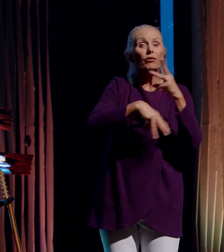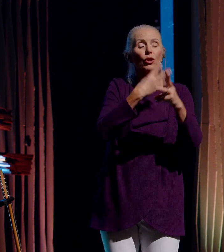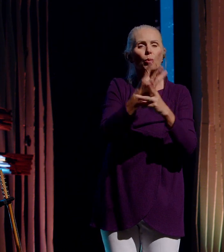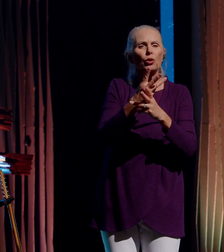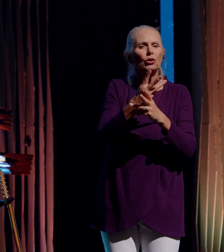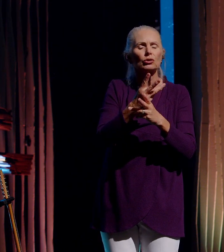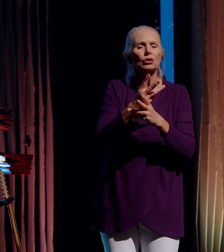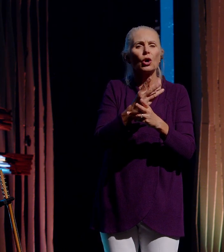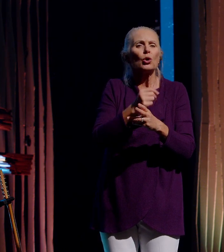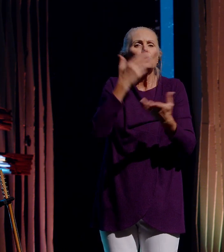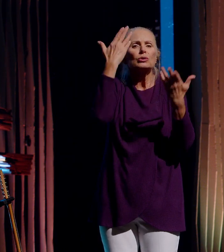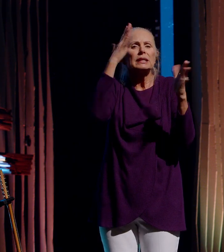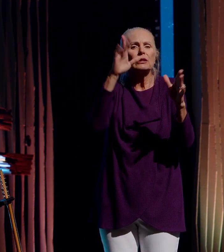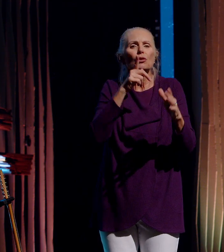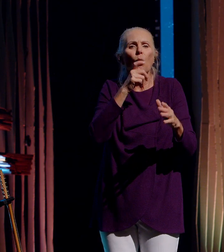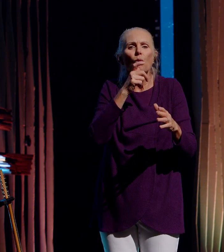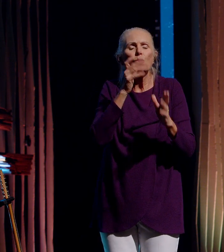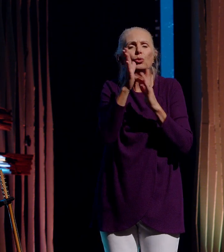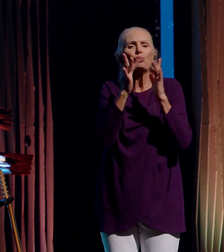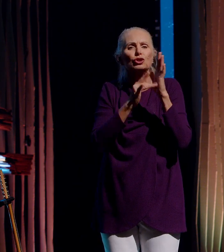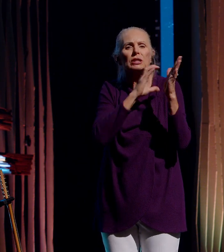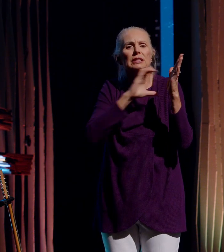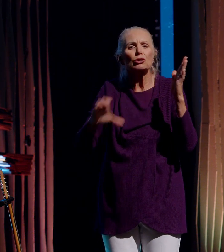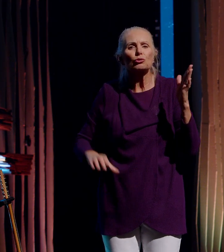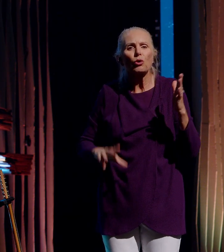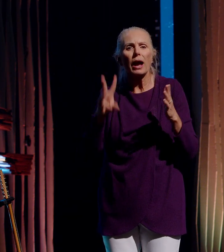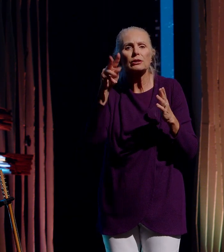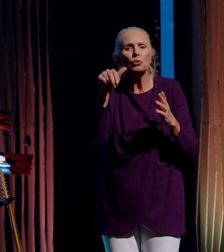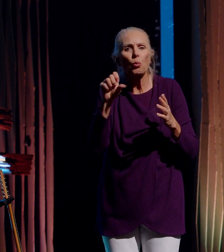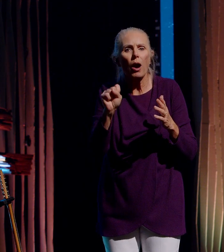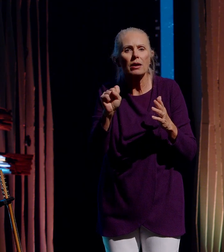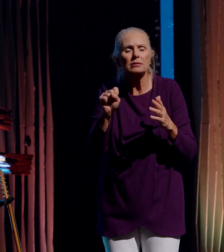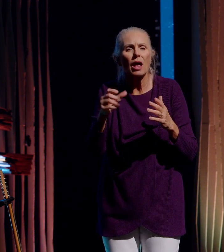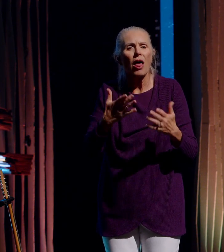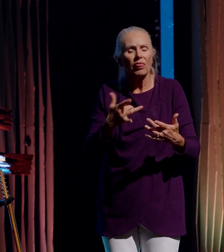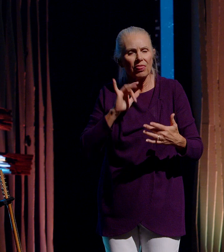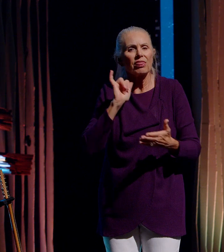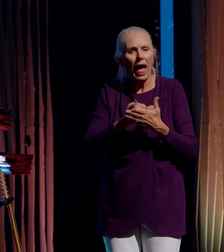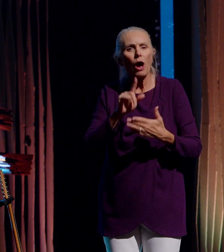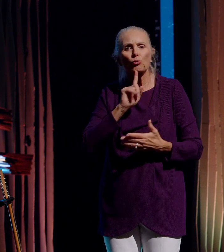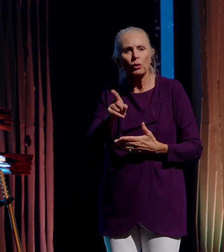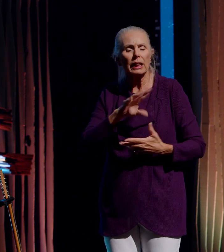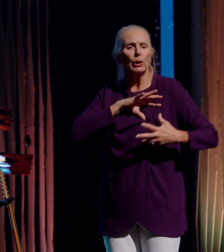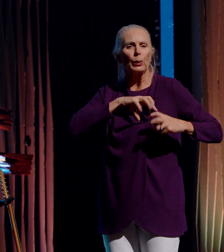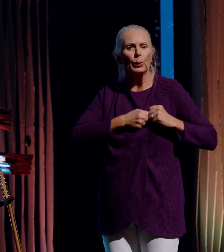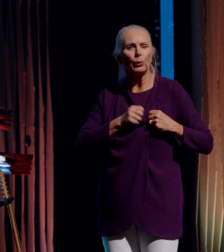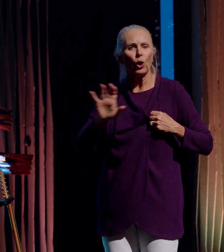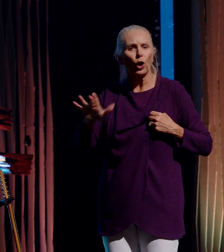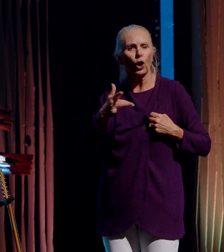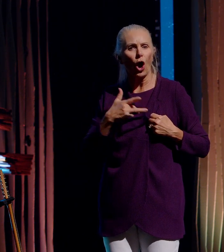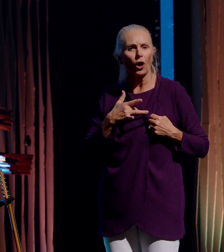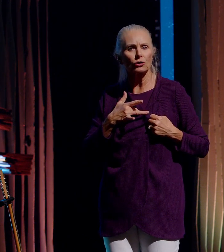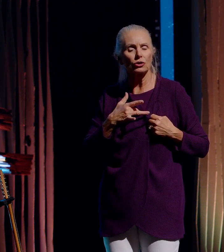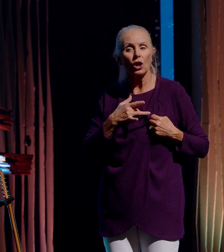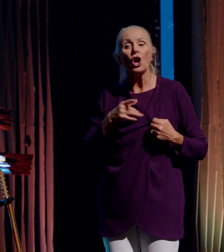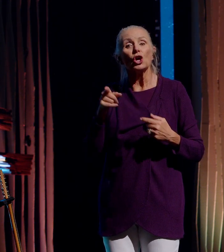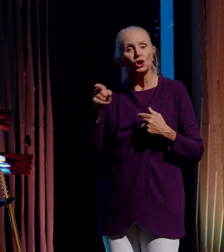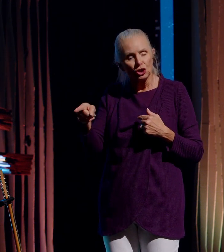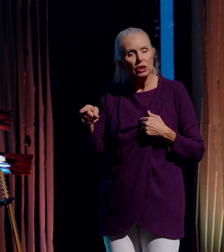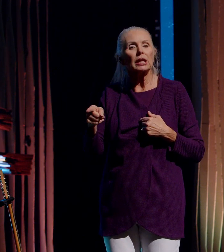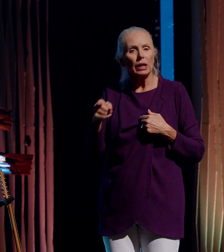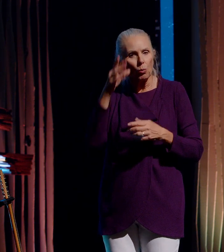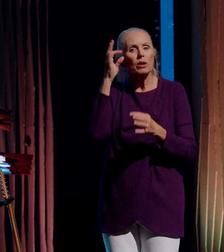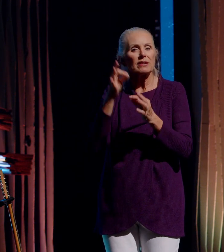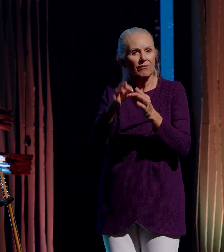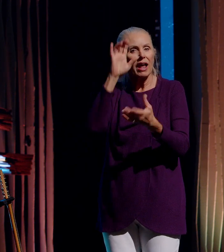who were dying without having a chance to know the same Jesus that had captured her, that had saved her. She was the definition of a